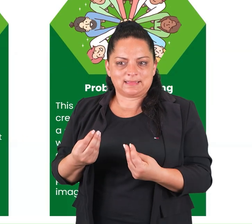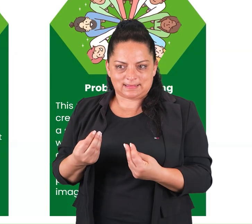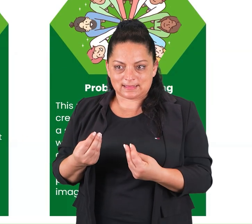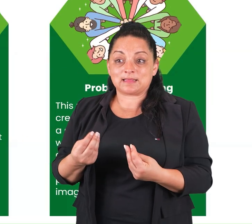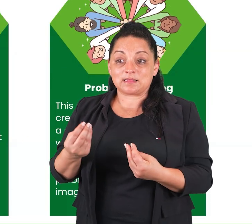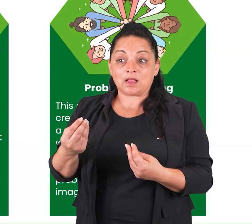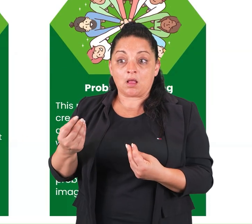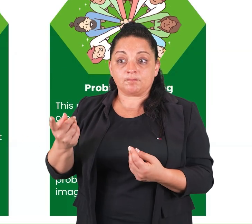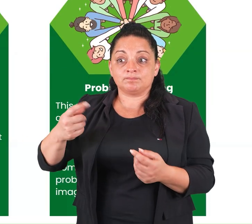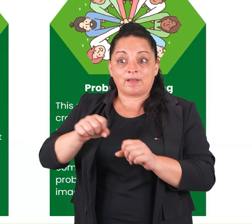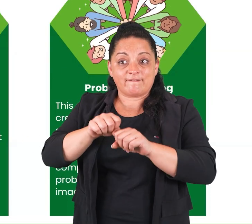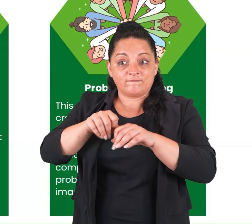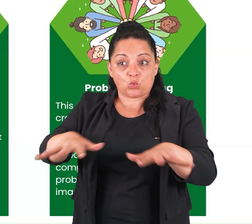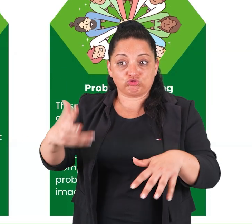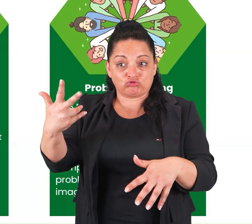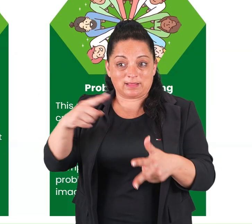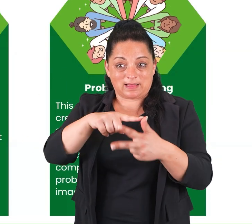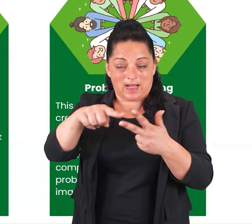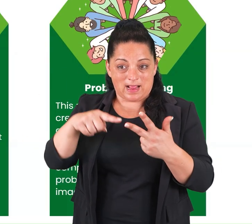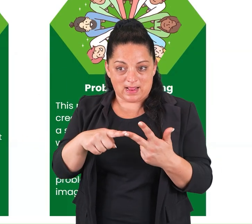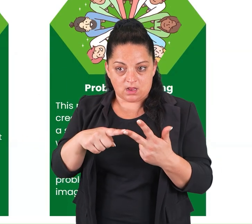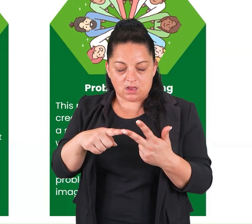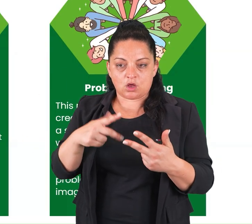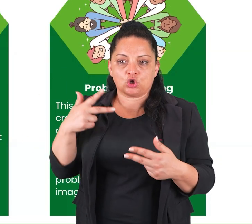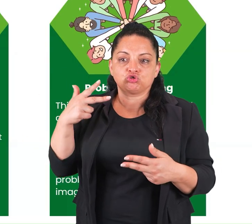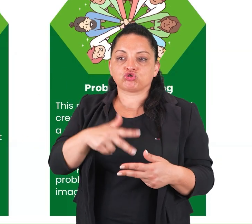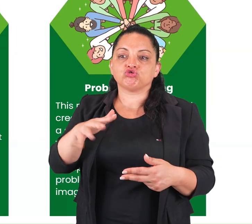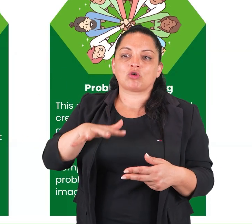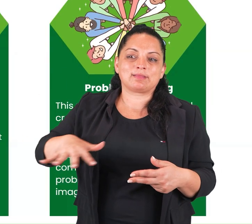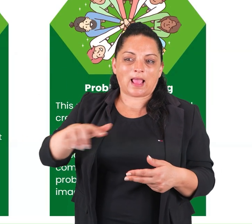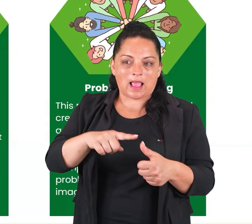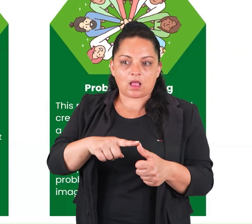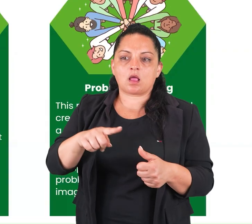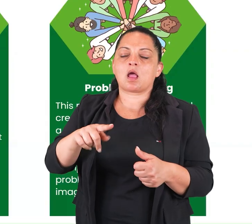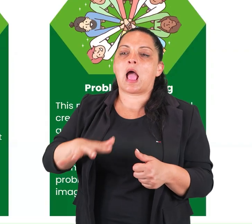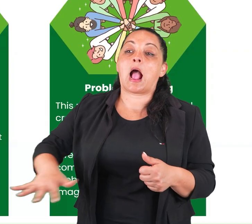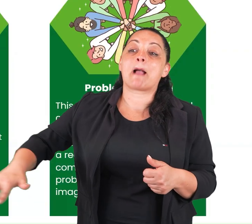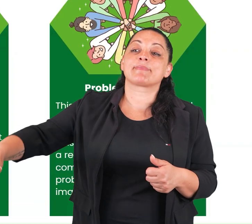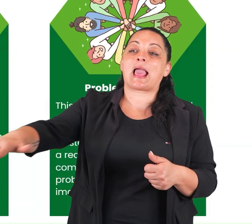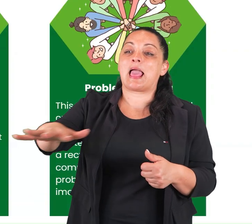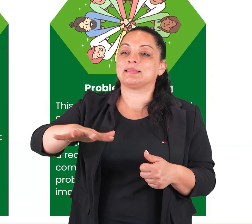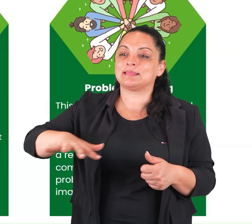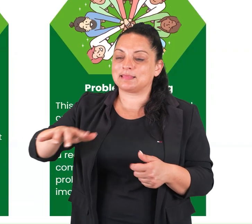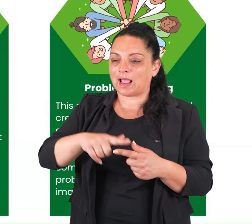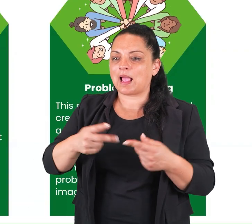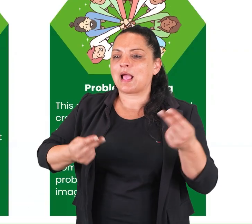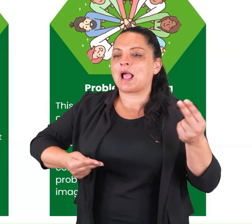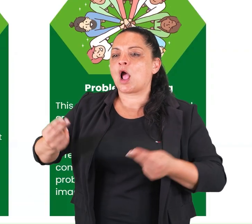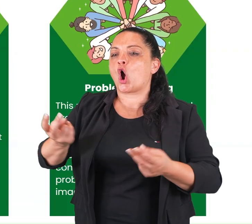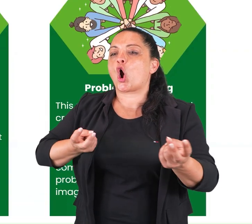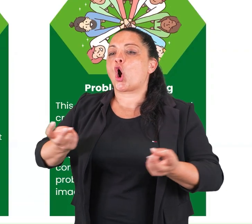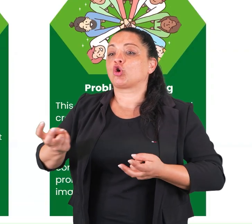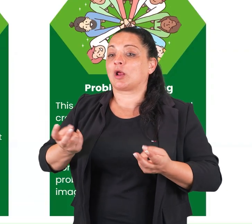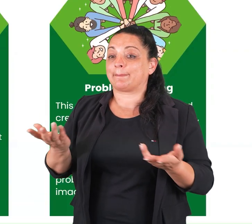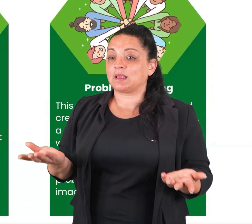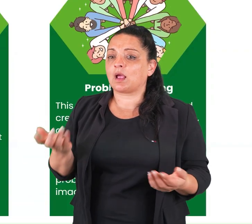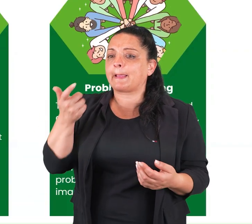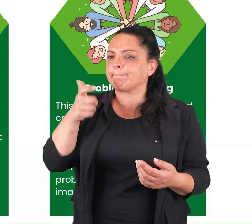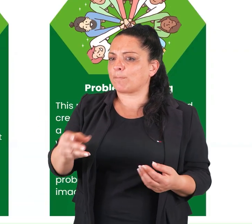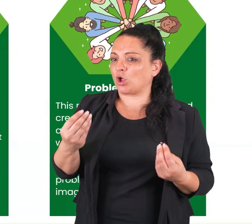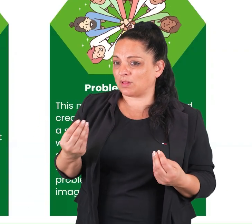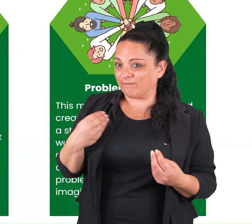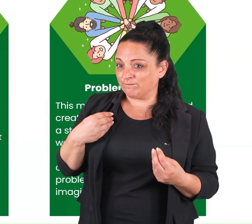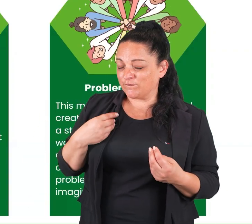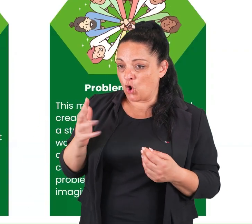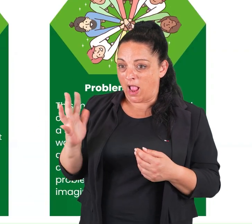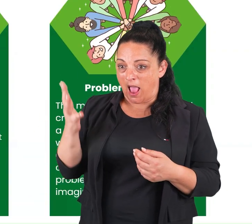some furniture, by this we're affecting three things: the society, environment, and the